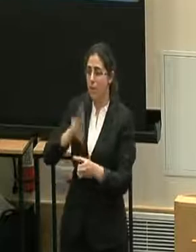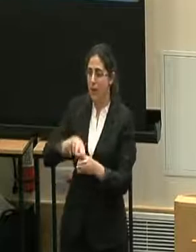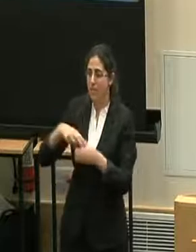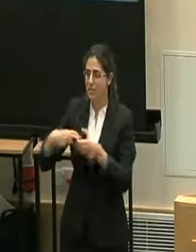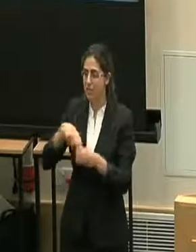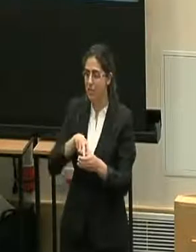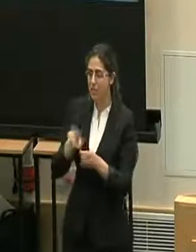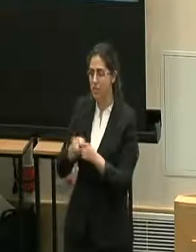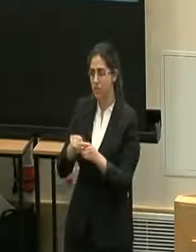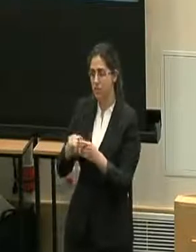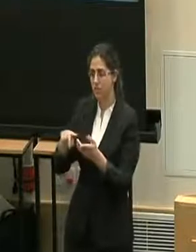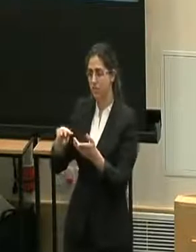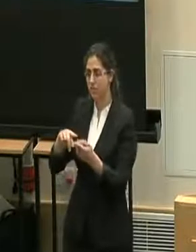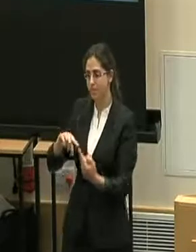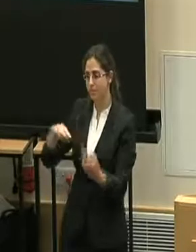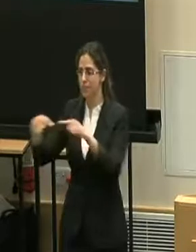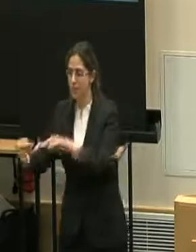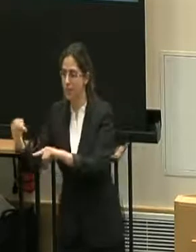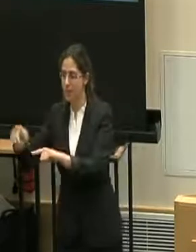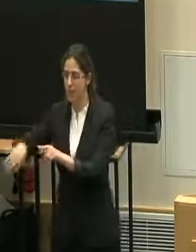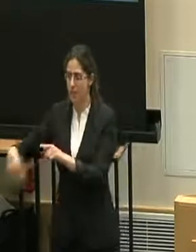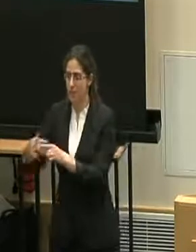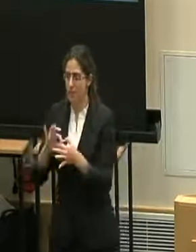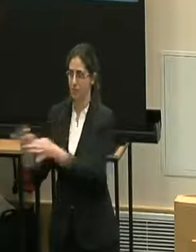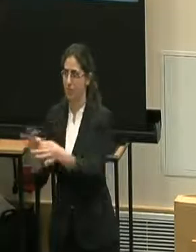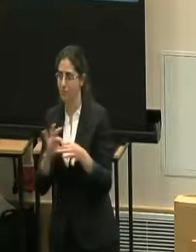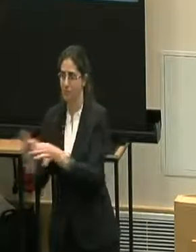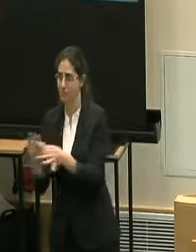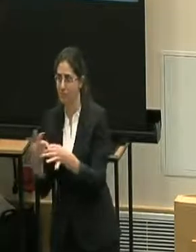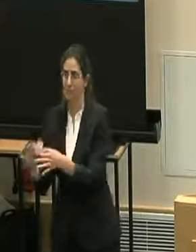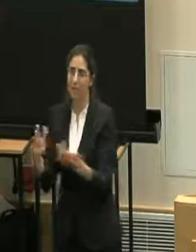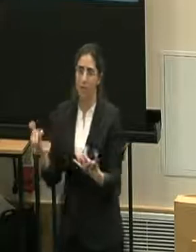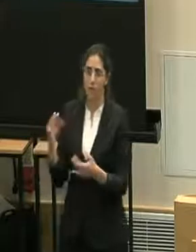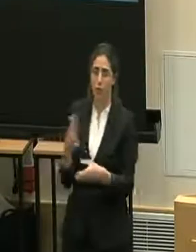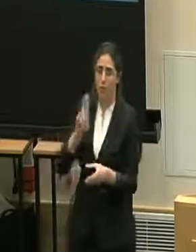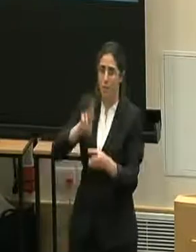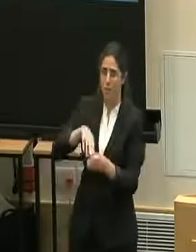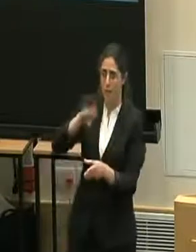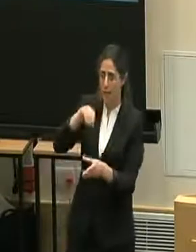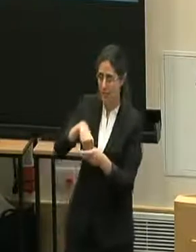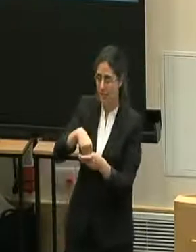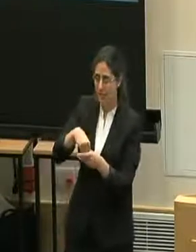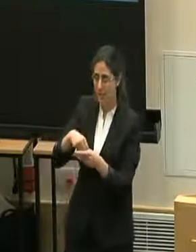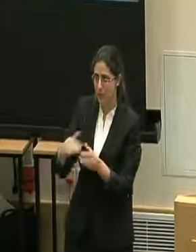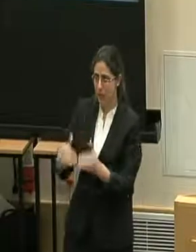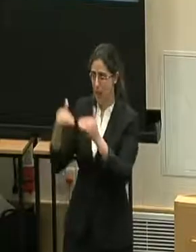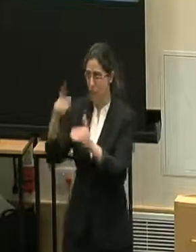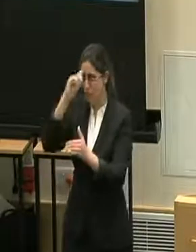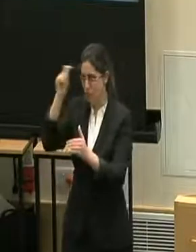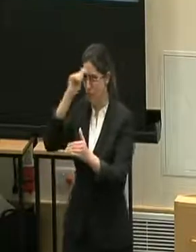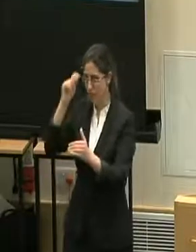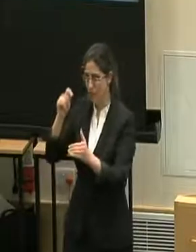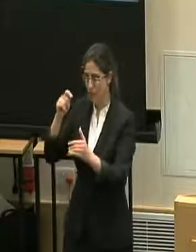also a means to that end. Because if you participate, your level of respect